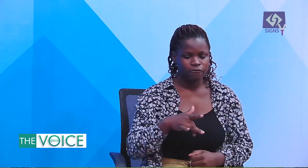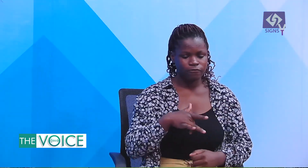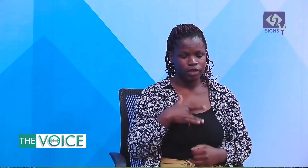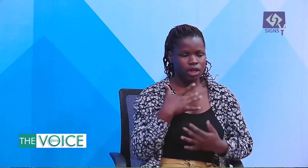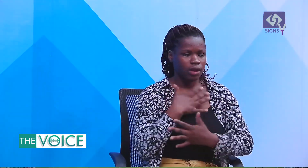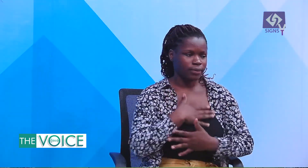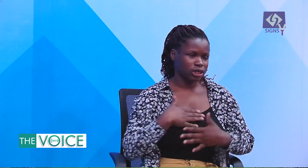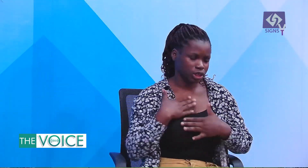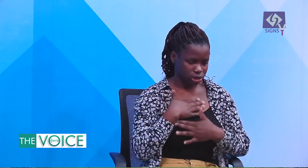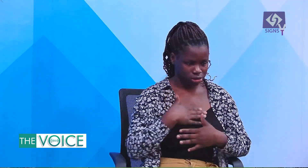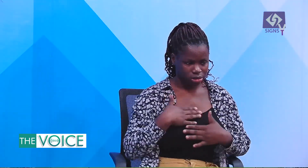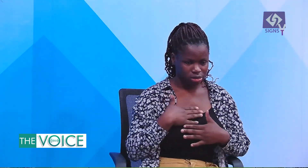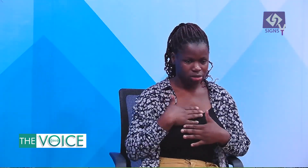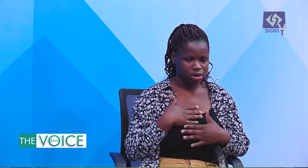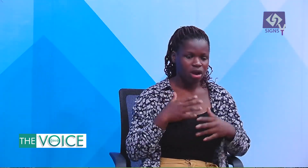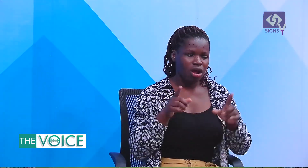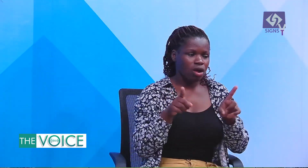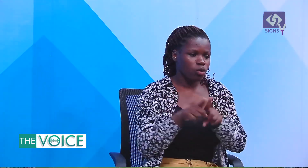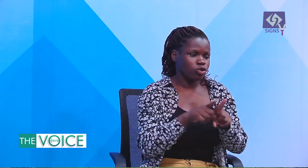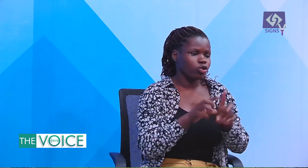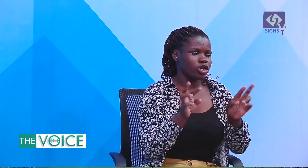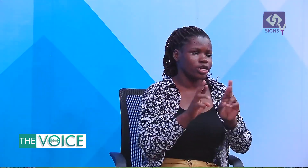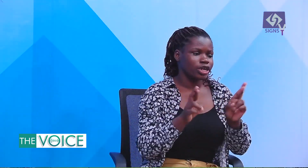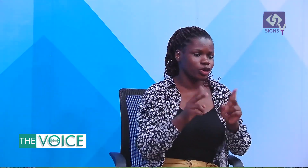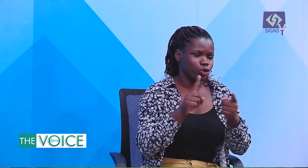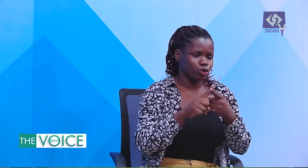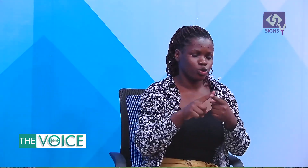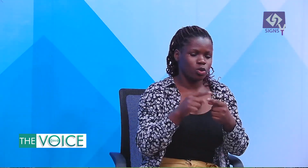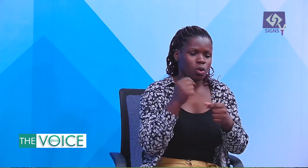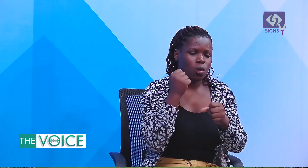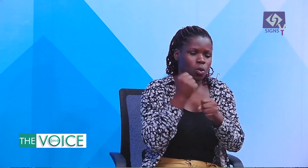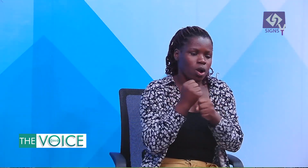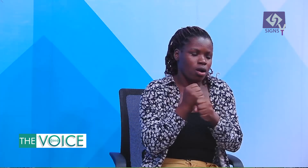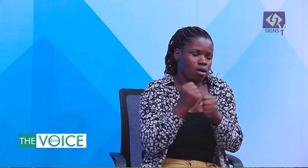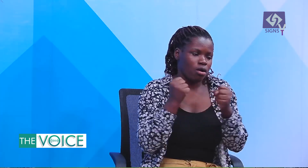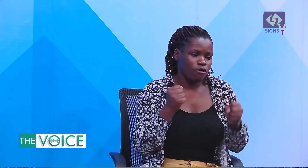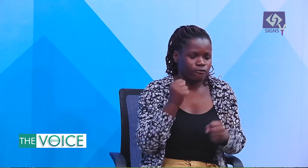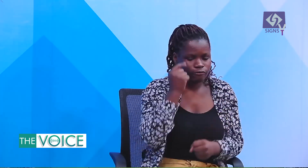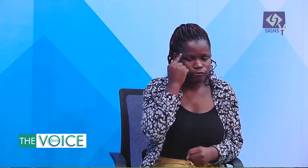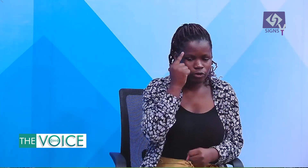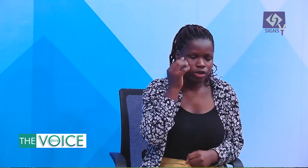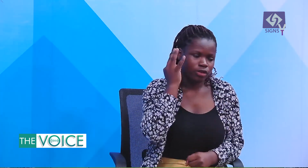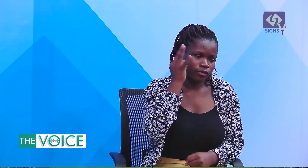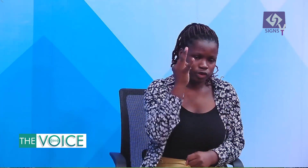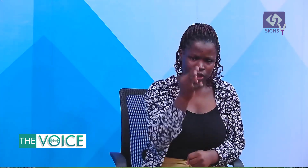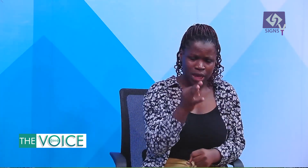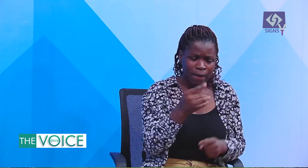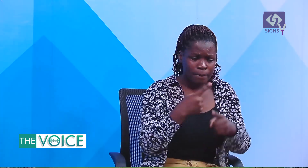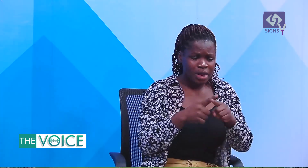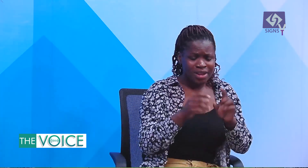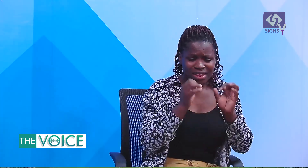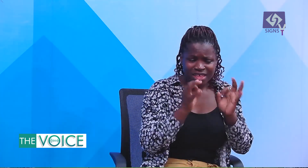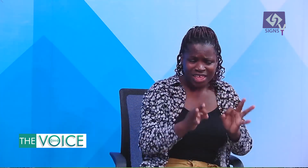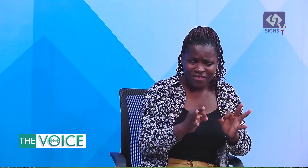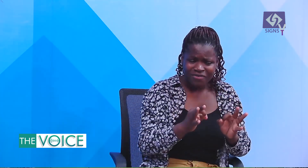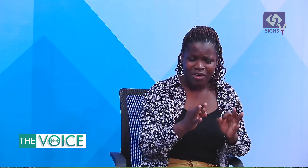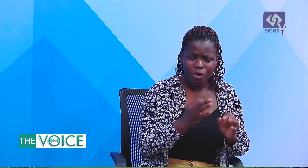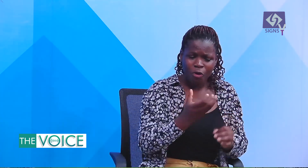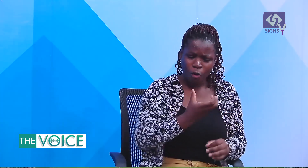get to accept these children and you get to love them, they'll feel the appreciation and they'll be able to work hard for their own future. But